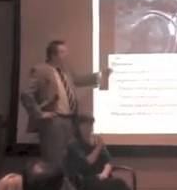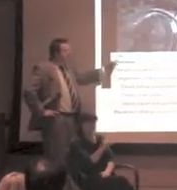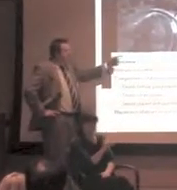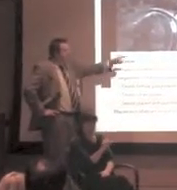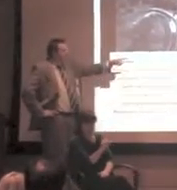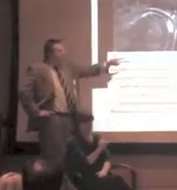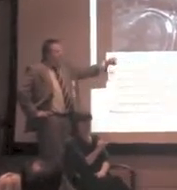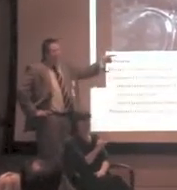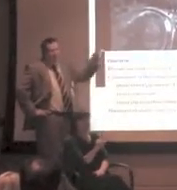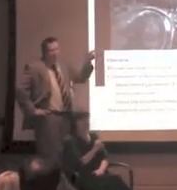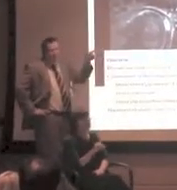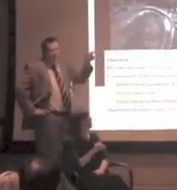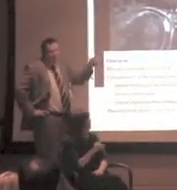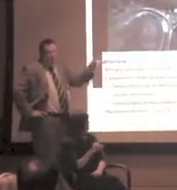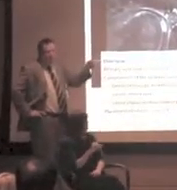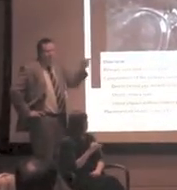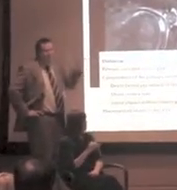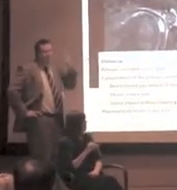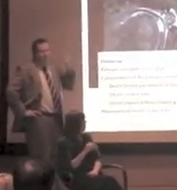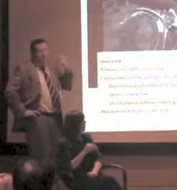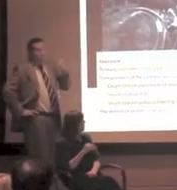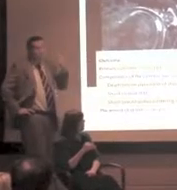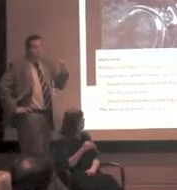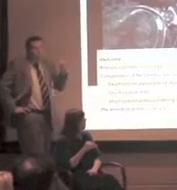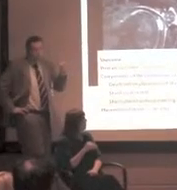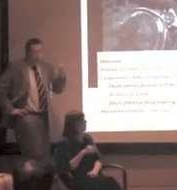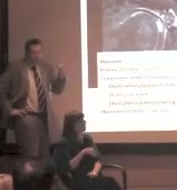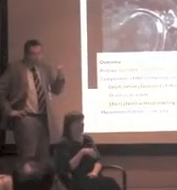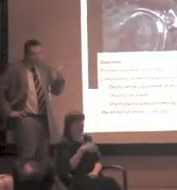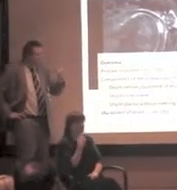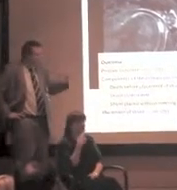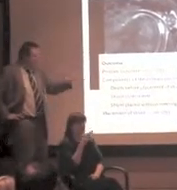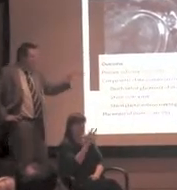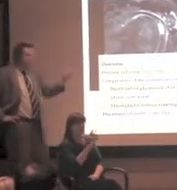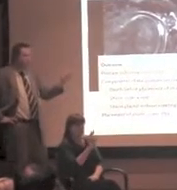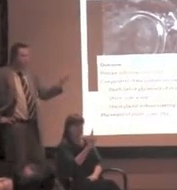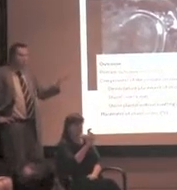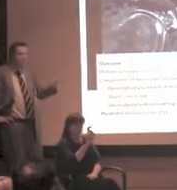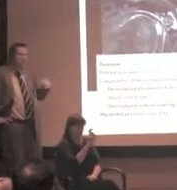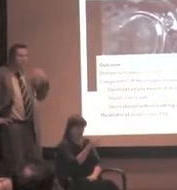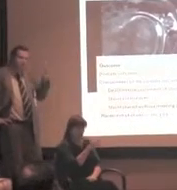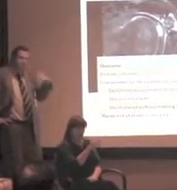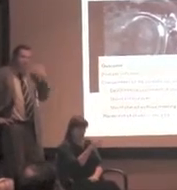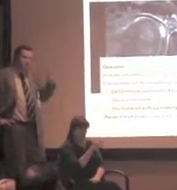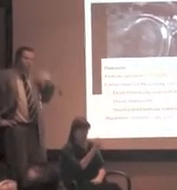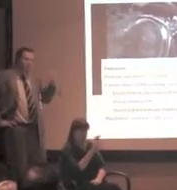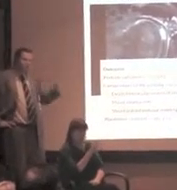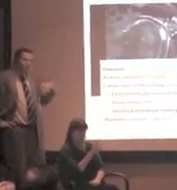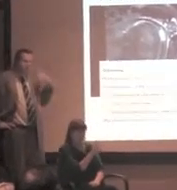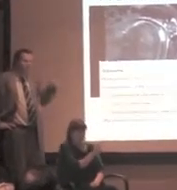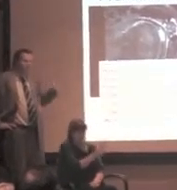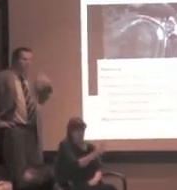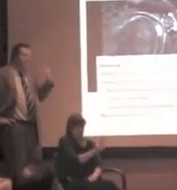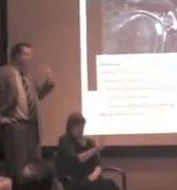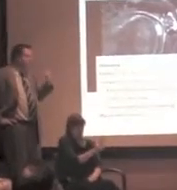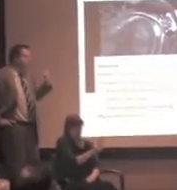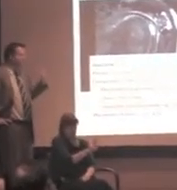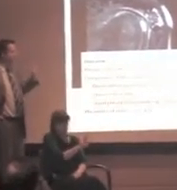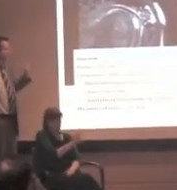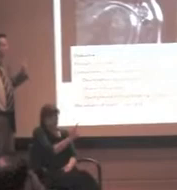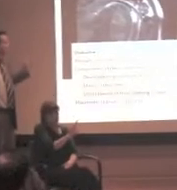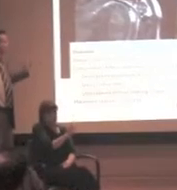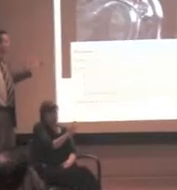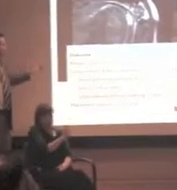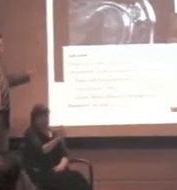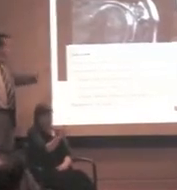experts, 98% they had shunted, 82 were. So there's that historical number, 80 to